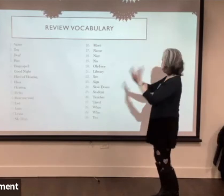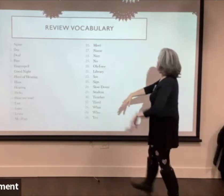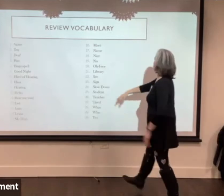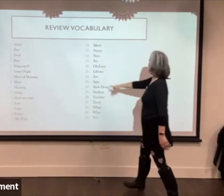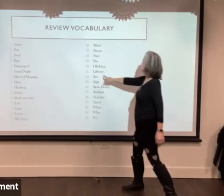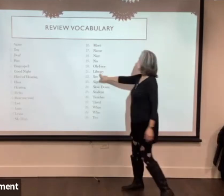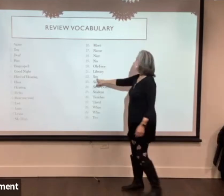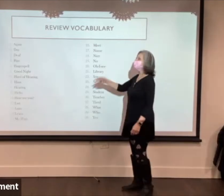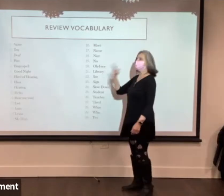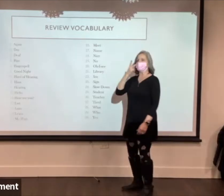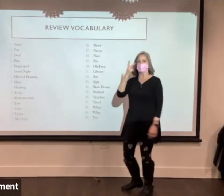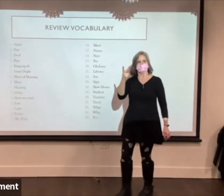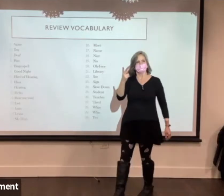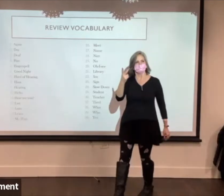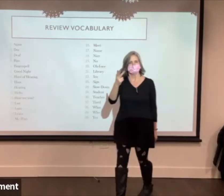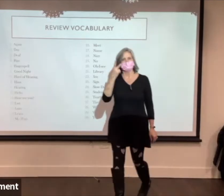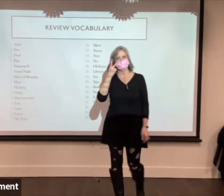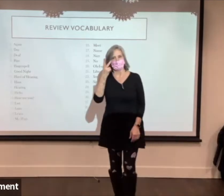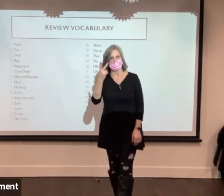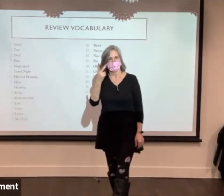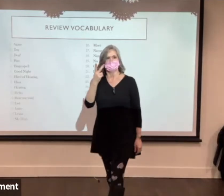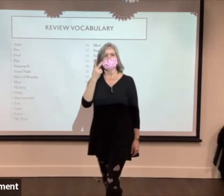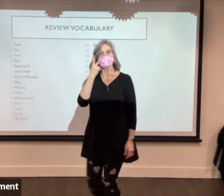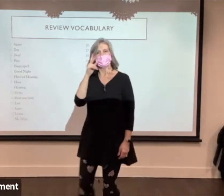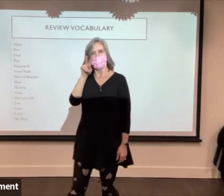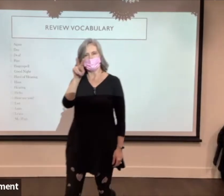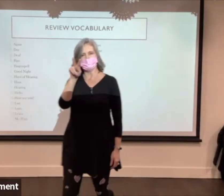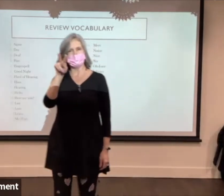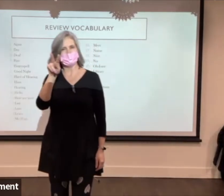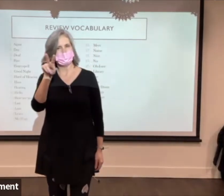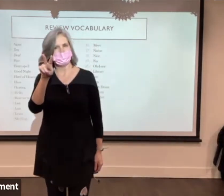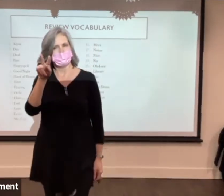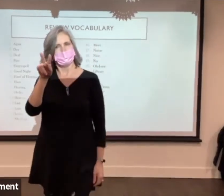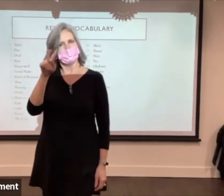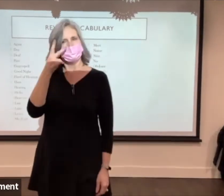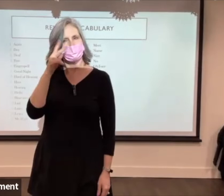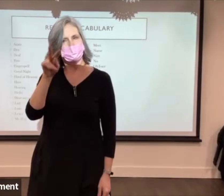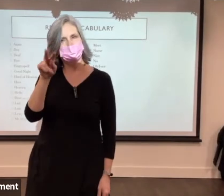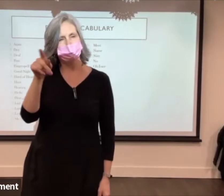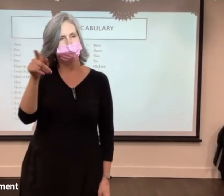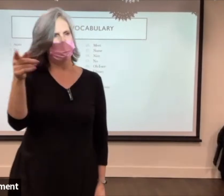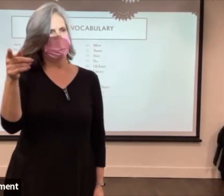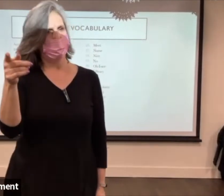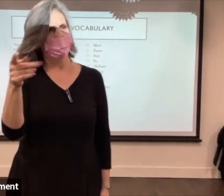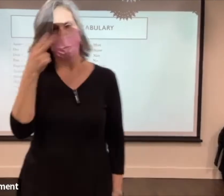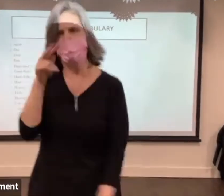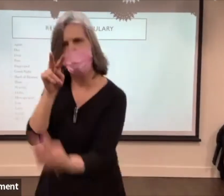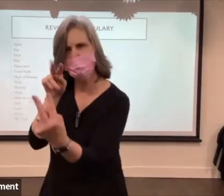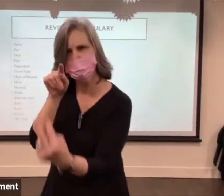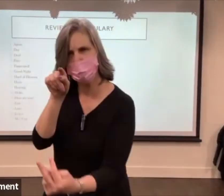whole side. See, different than watch. That's what I was doing for this poor man right here. I'm like, I'm watching